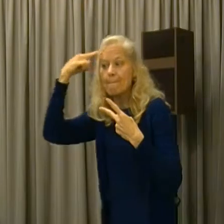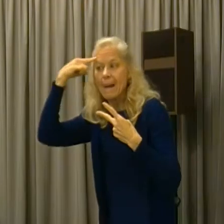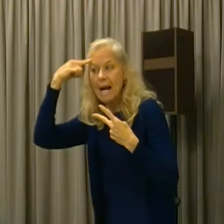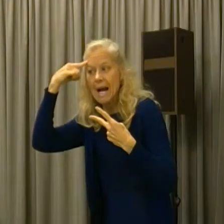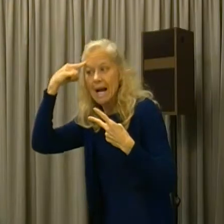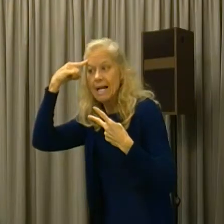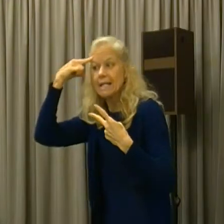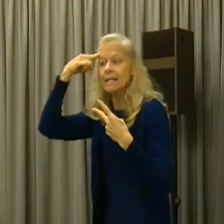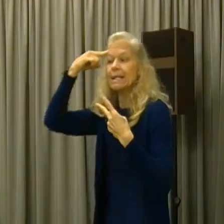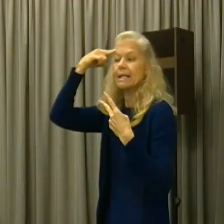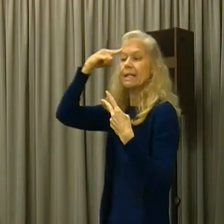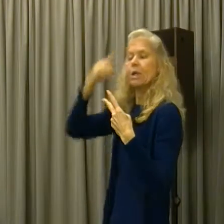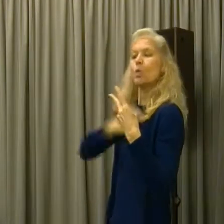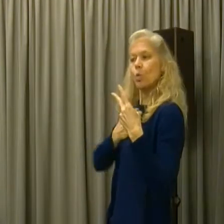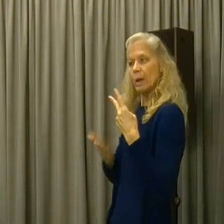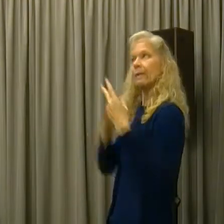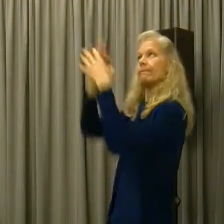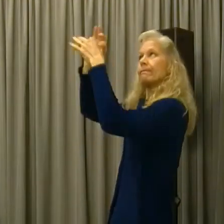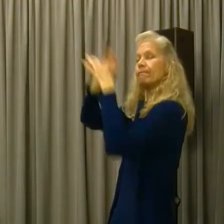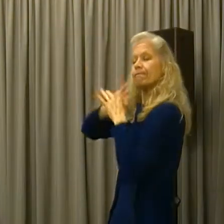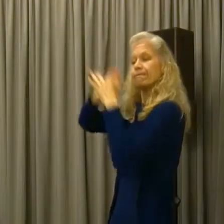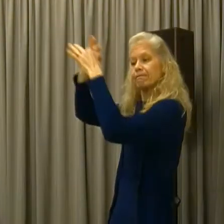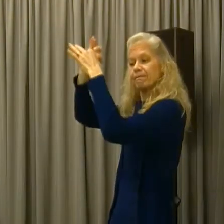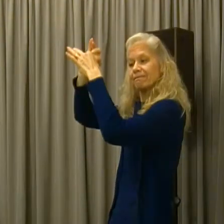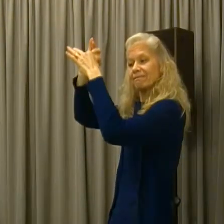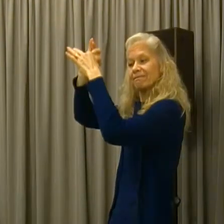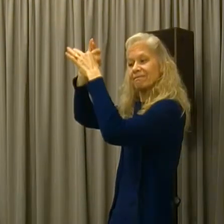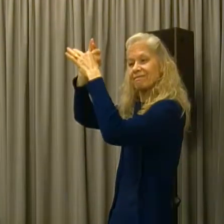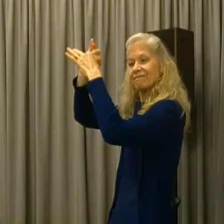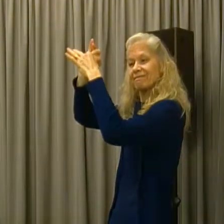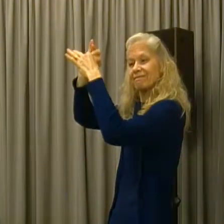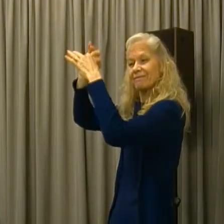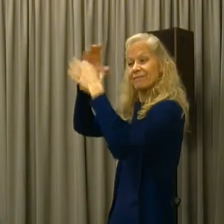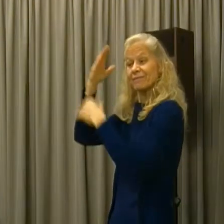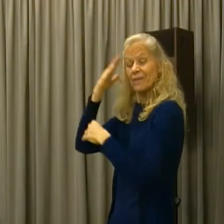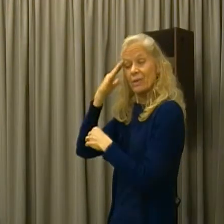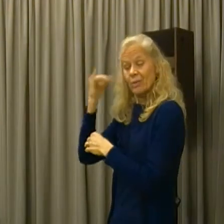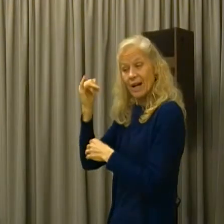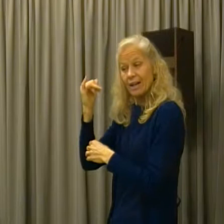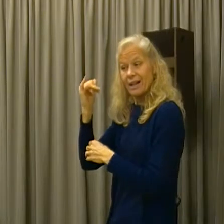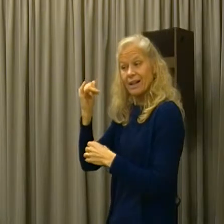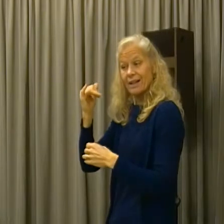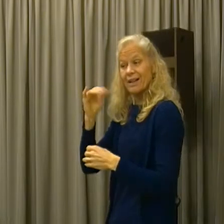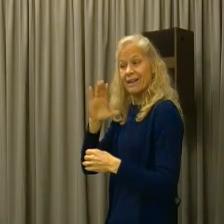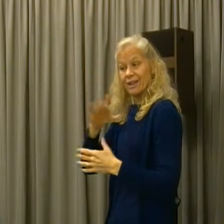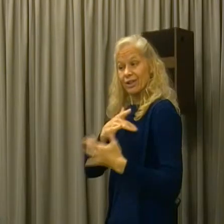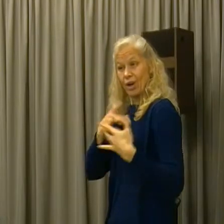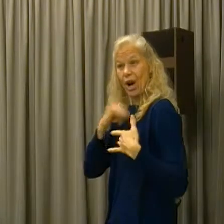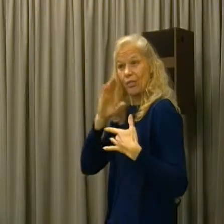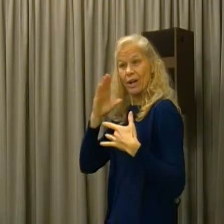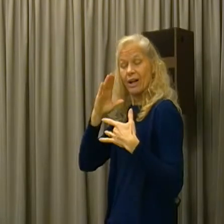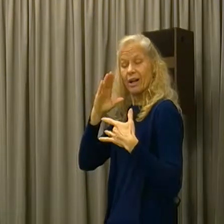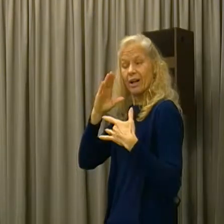understandeth all the imaginations of the thoughts. If thou seek him, he will be found of